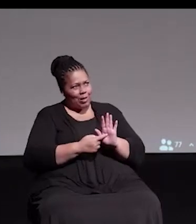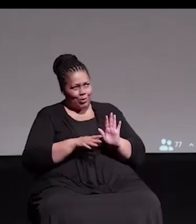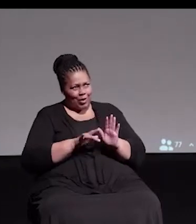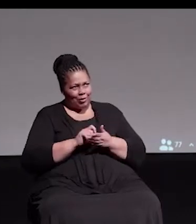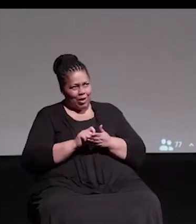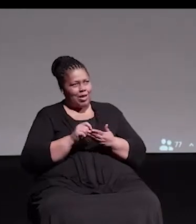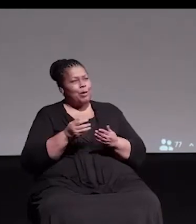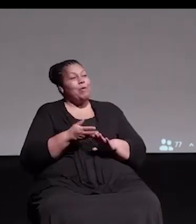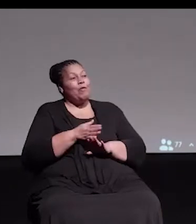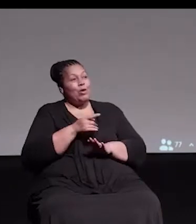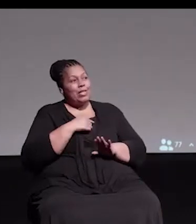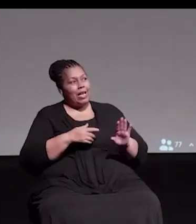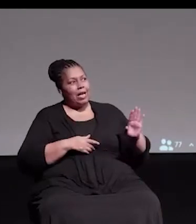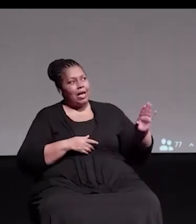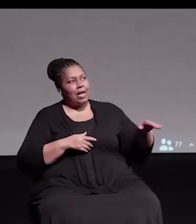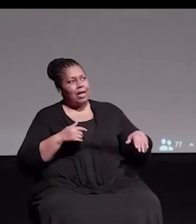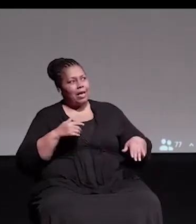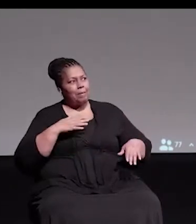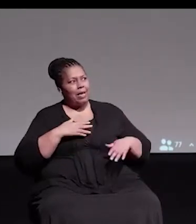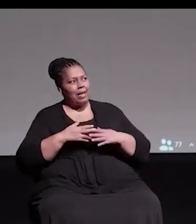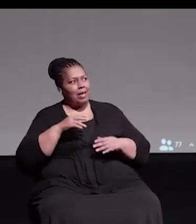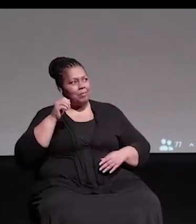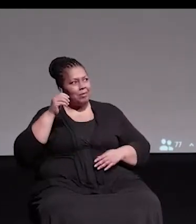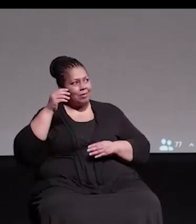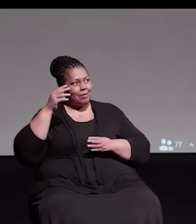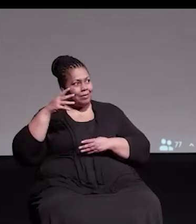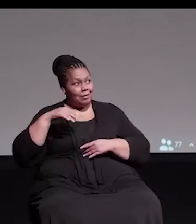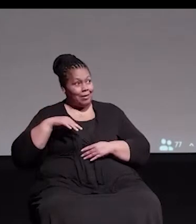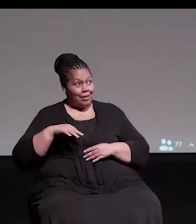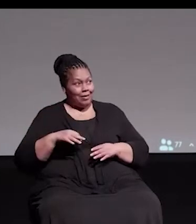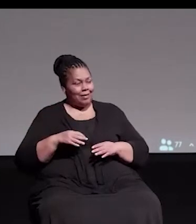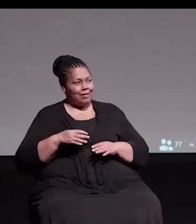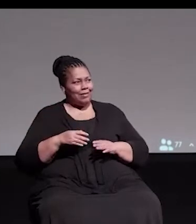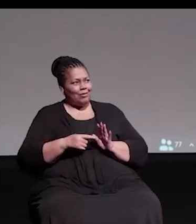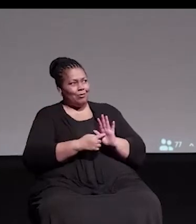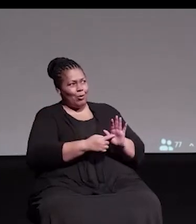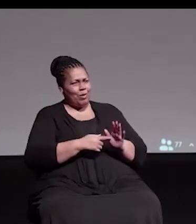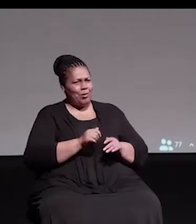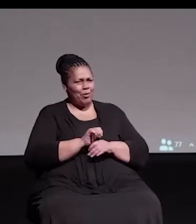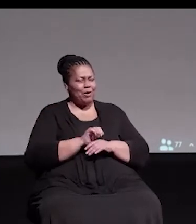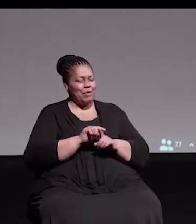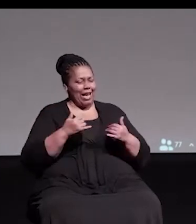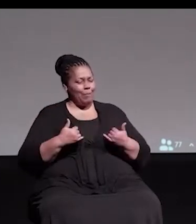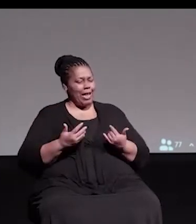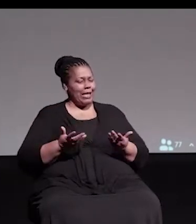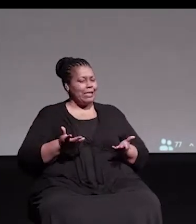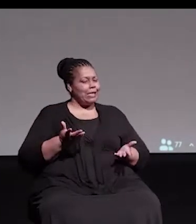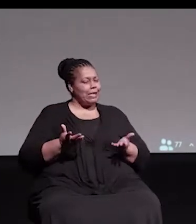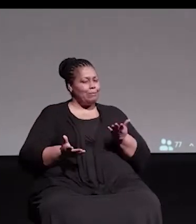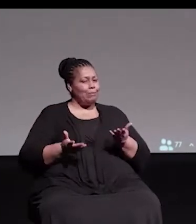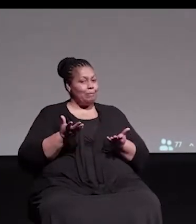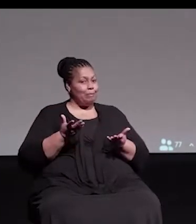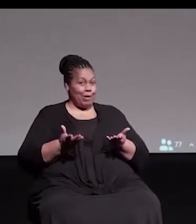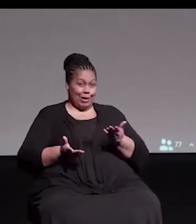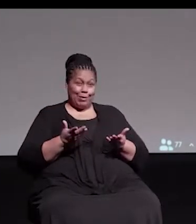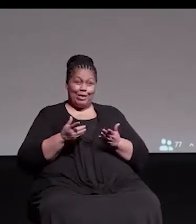before you go, hey, by the way, maybe we should also have a writing credit. But now I'm a little bit like, maybe it should be the